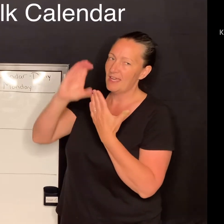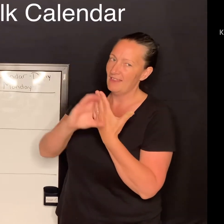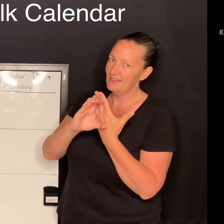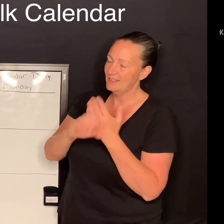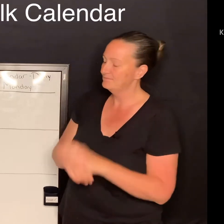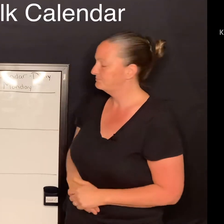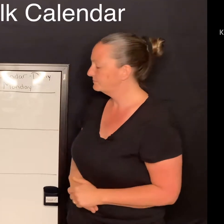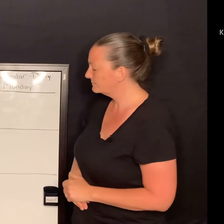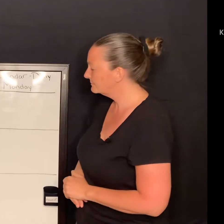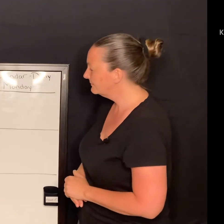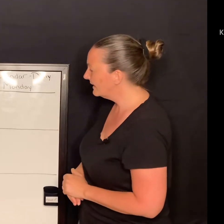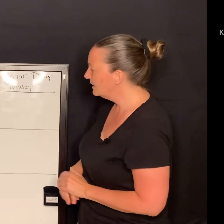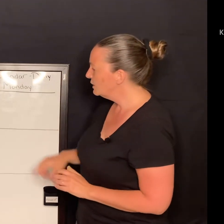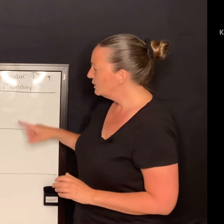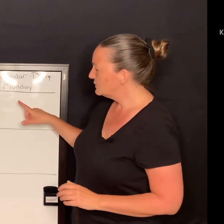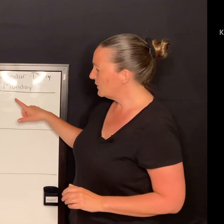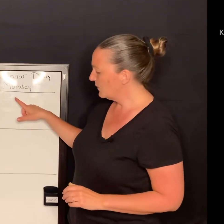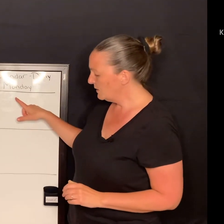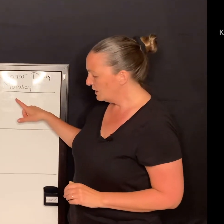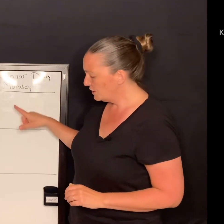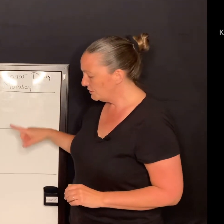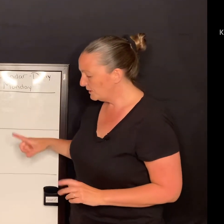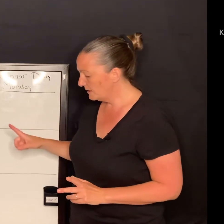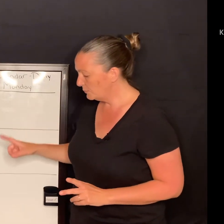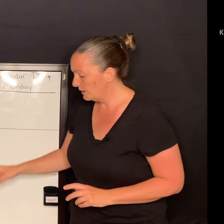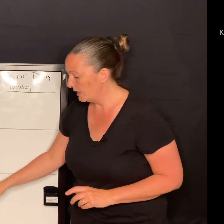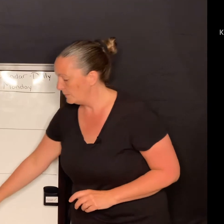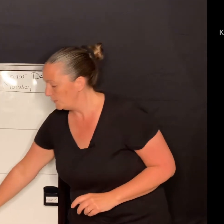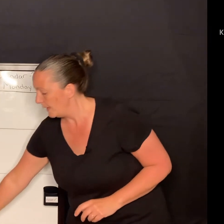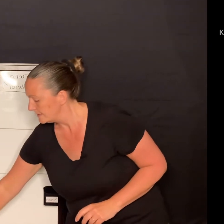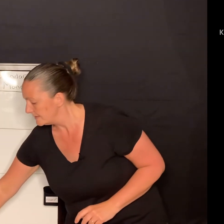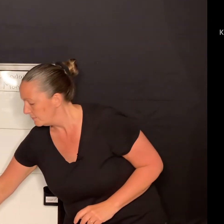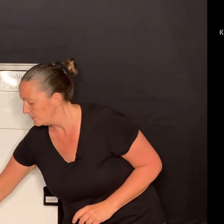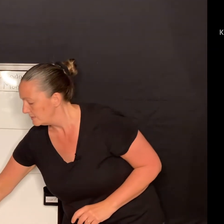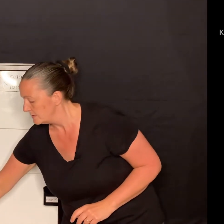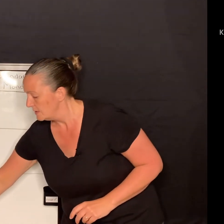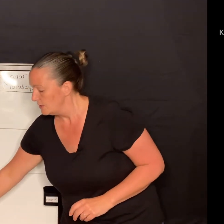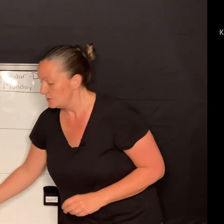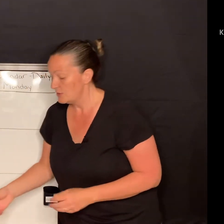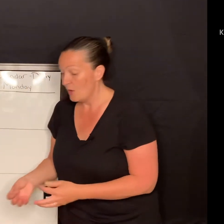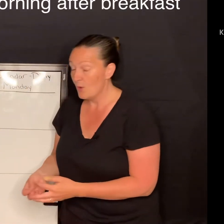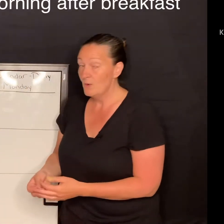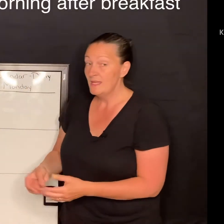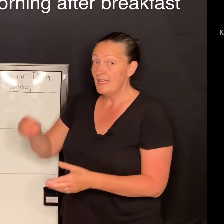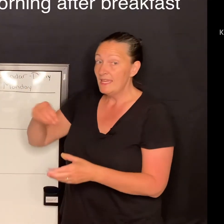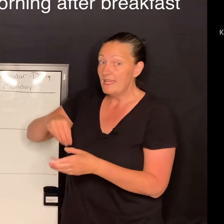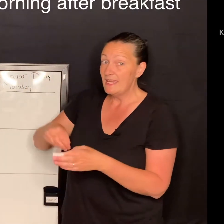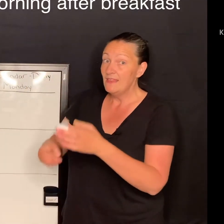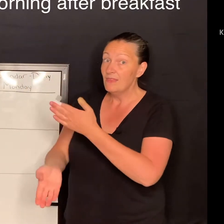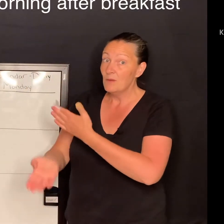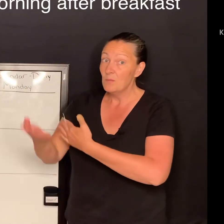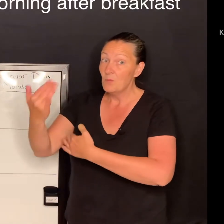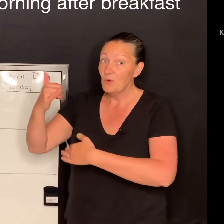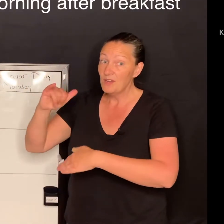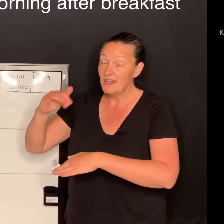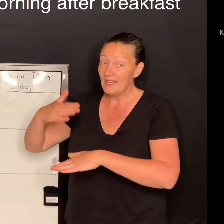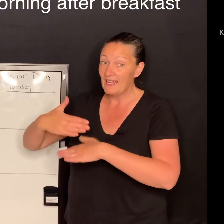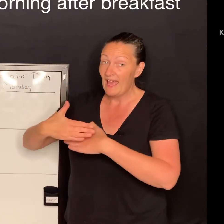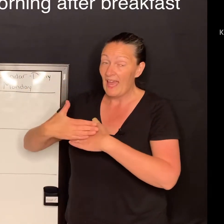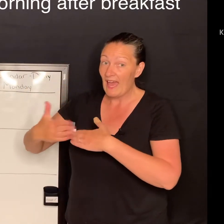calendar. So you can put up your peck symbols. So in the morning